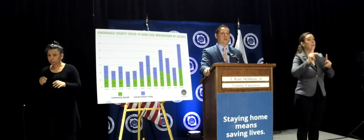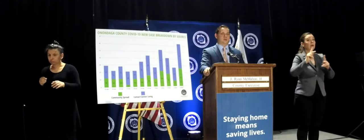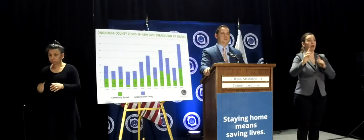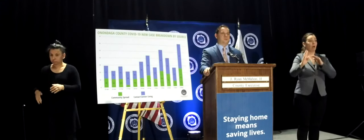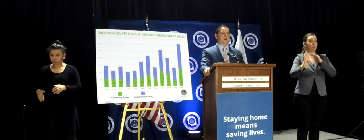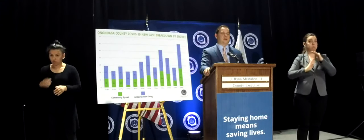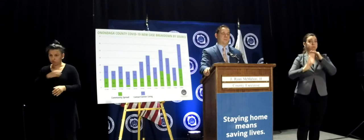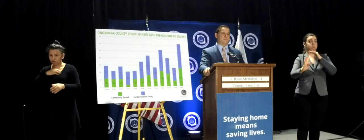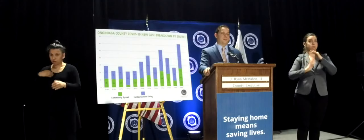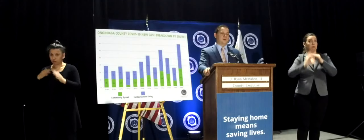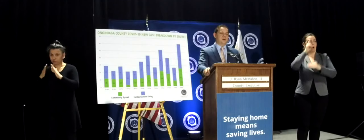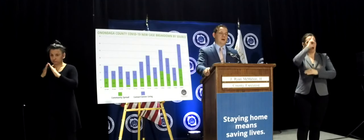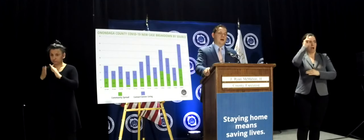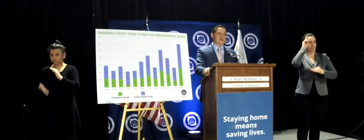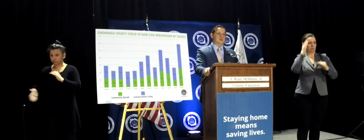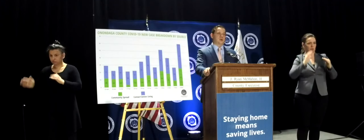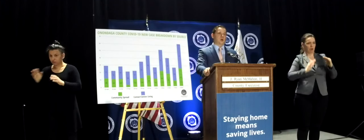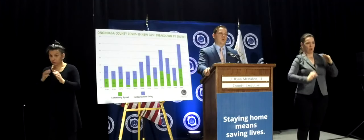will really spike.